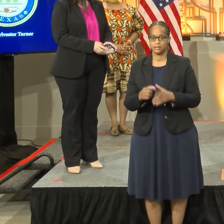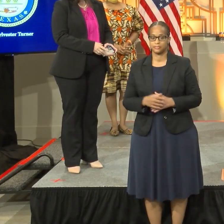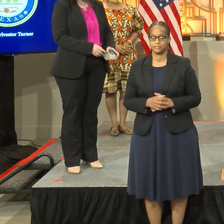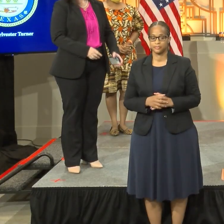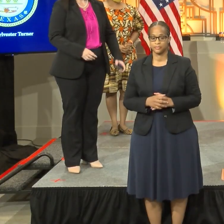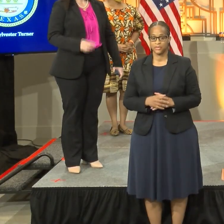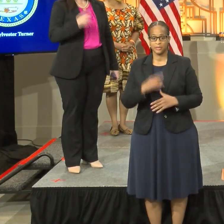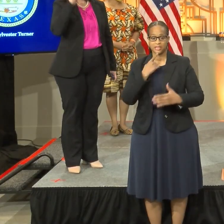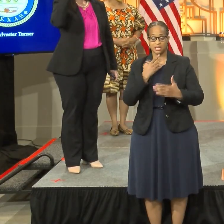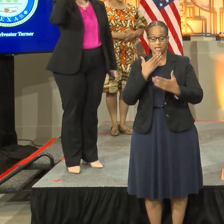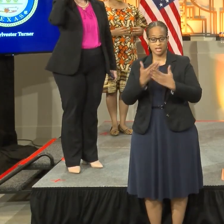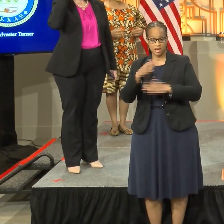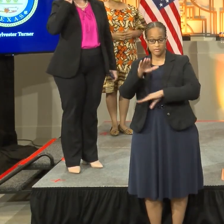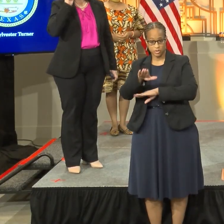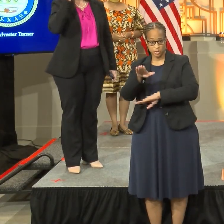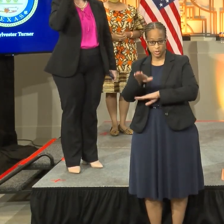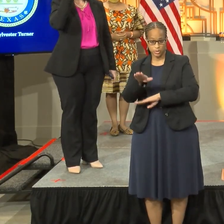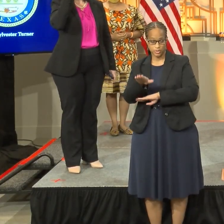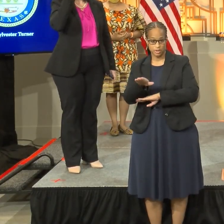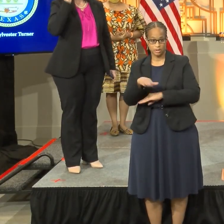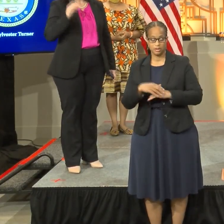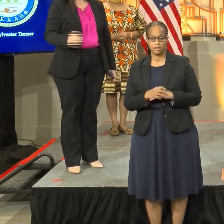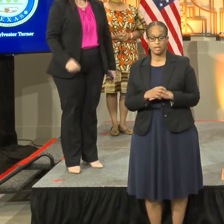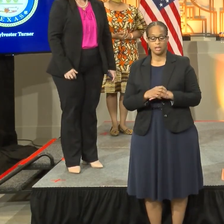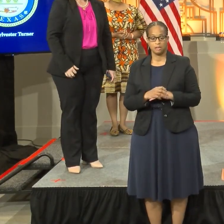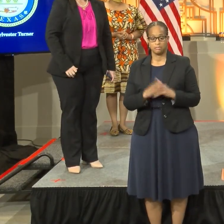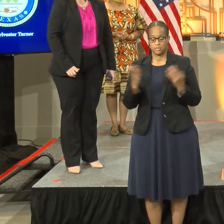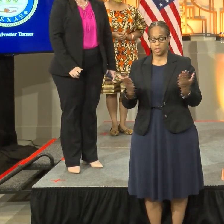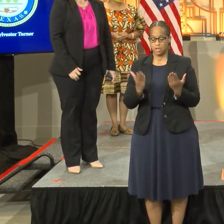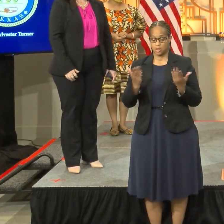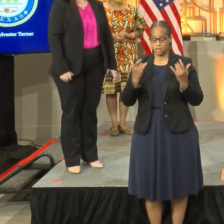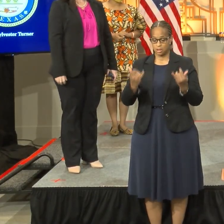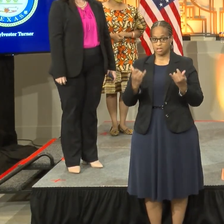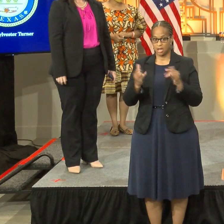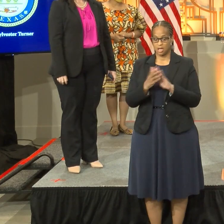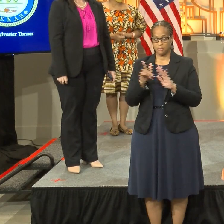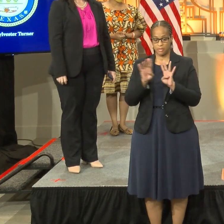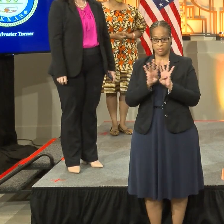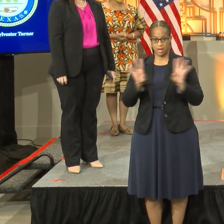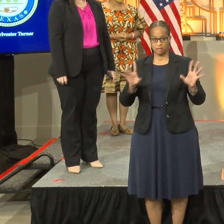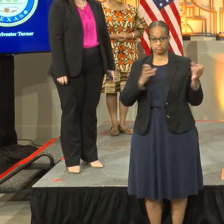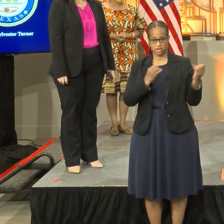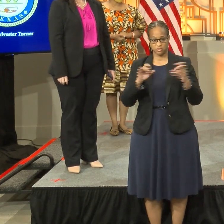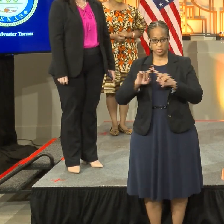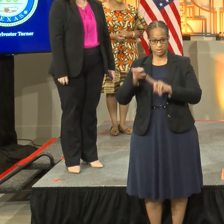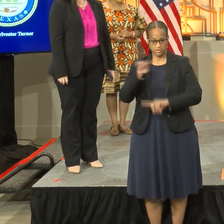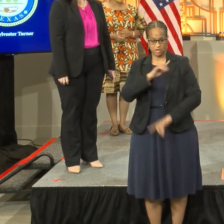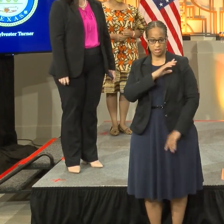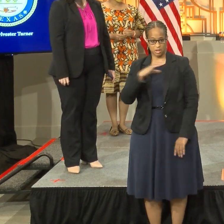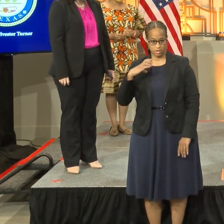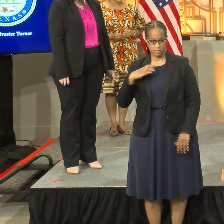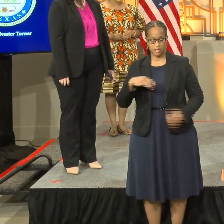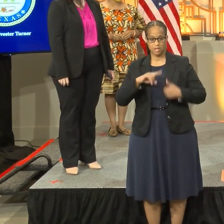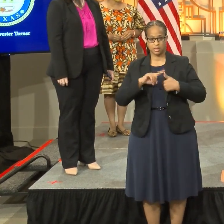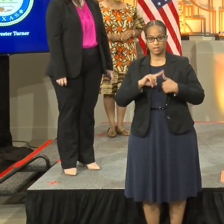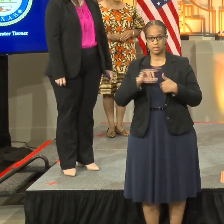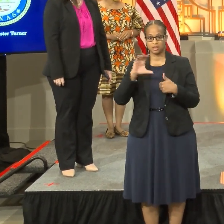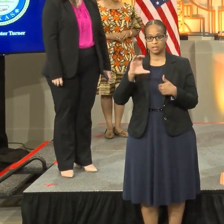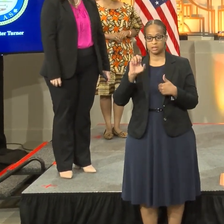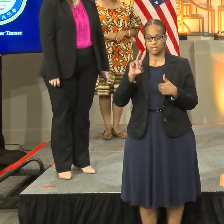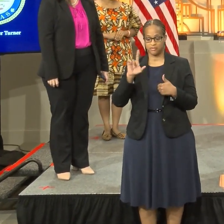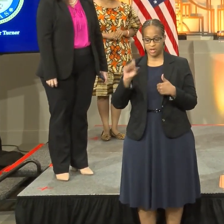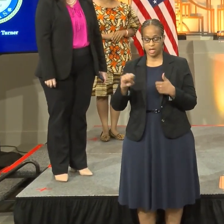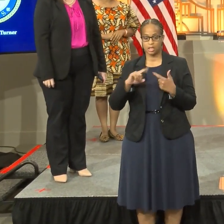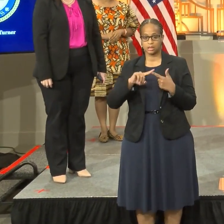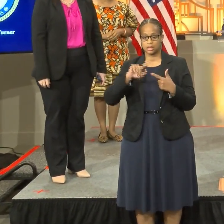And let me say good afternoon to everyone. And I'm joined today by several council members, Councilmember Shabazz,